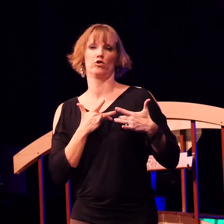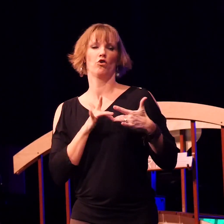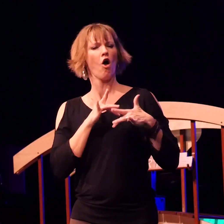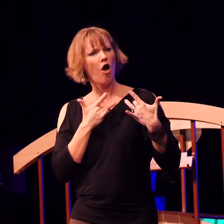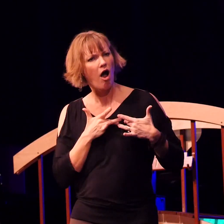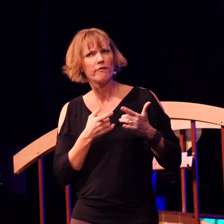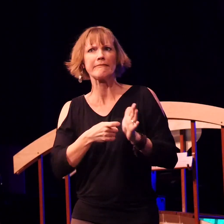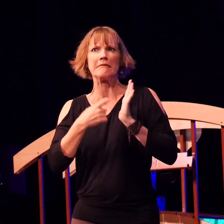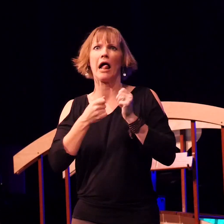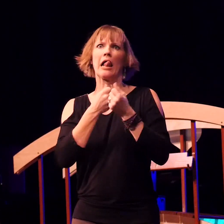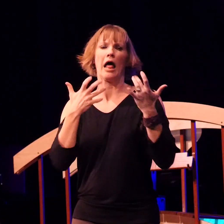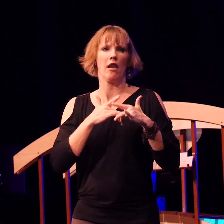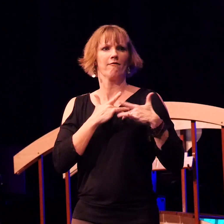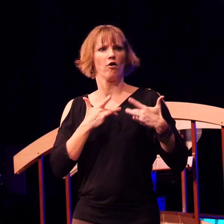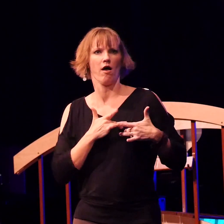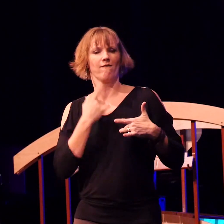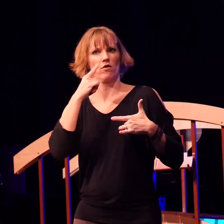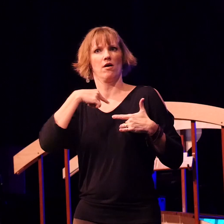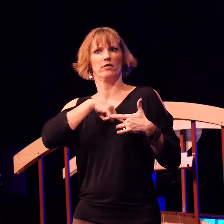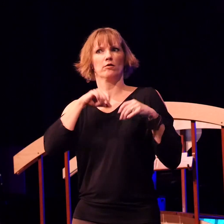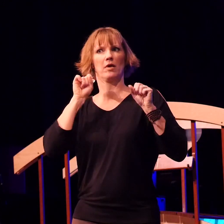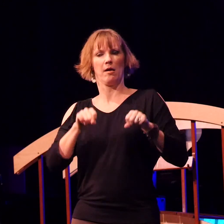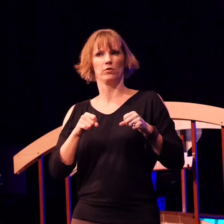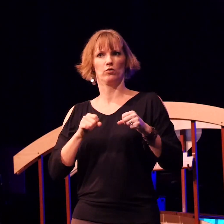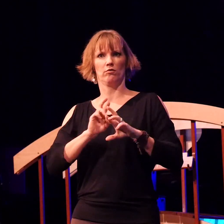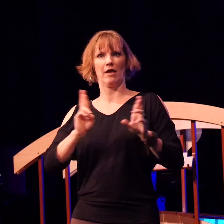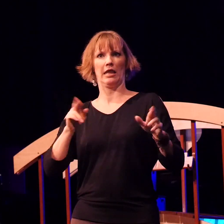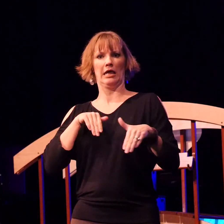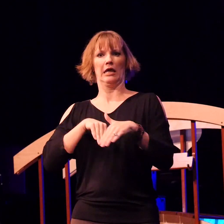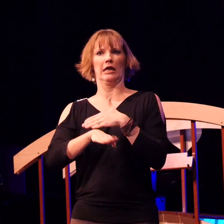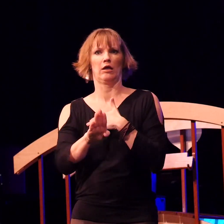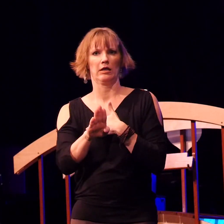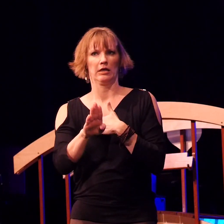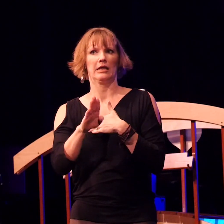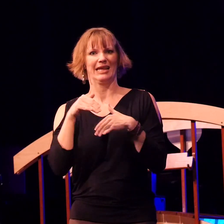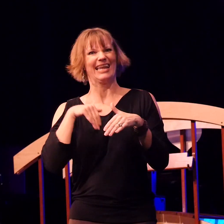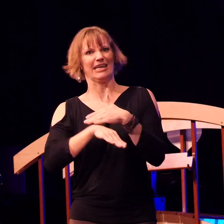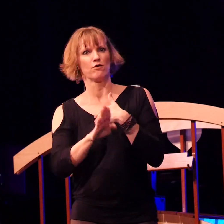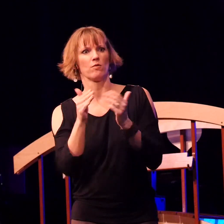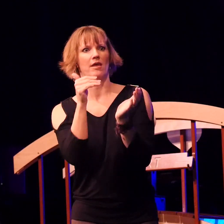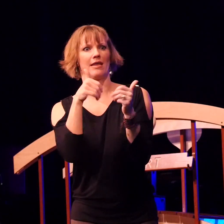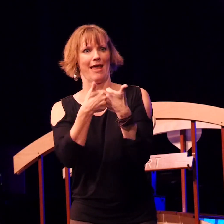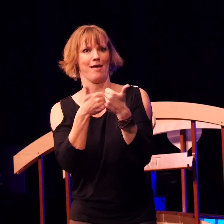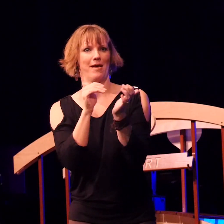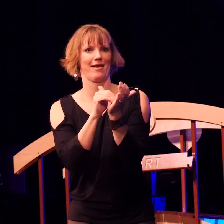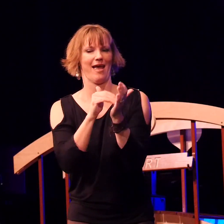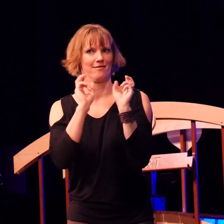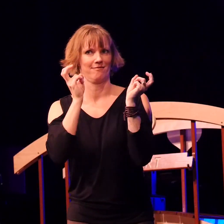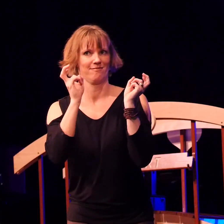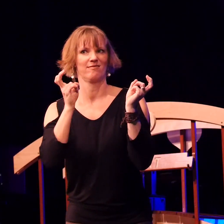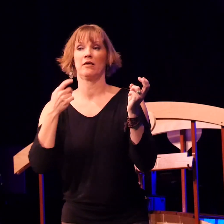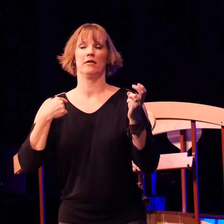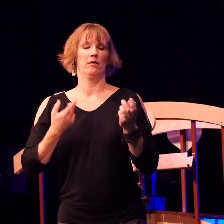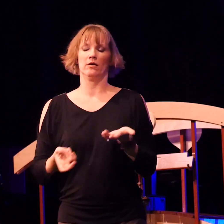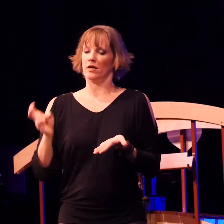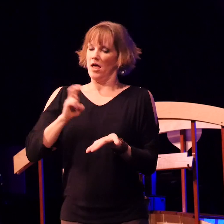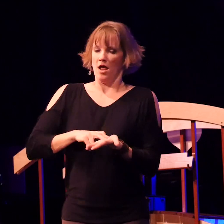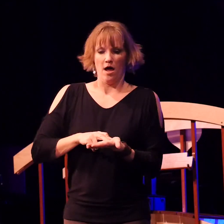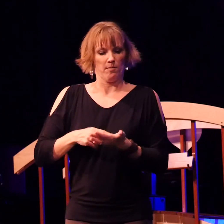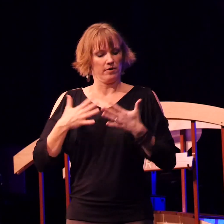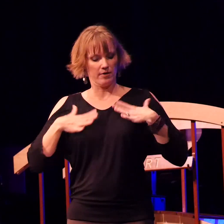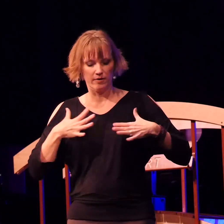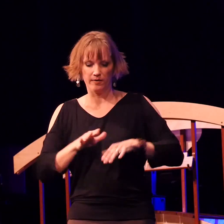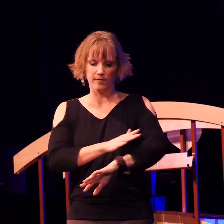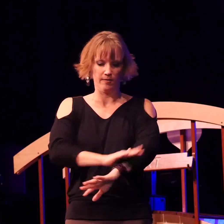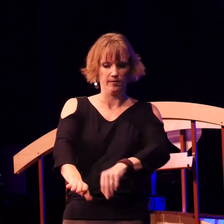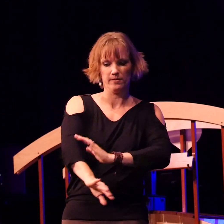heart to be willing to re-enter the game again, to pick ourselves up, dust ourselves off,